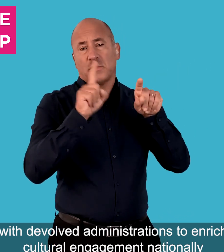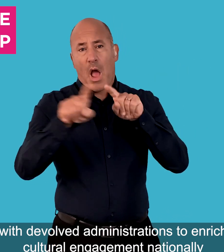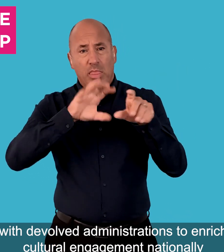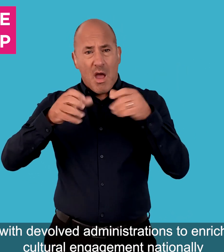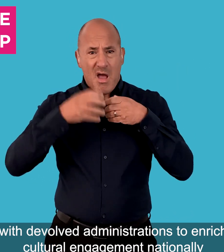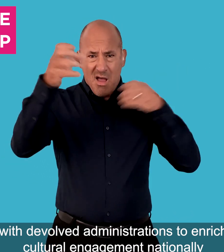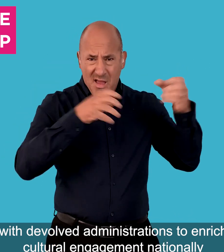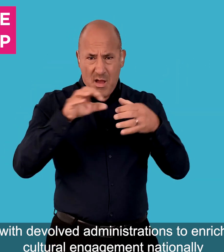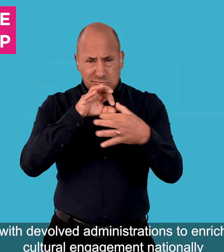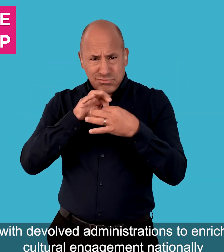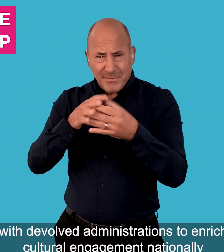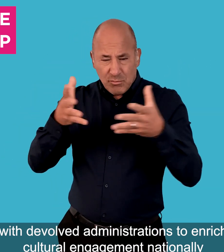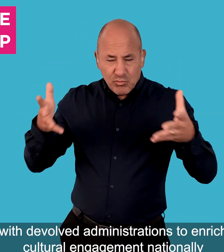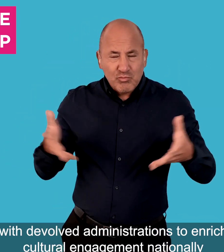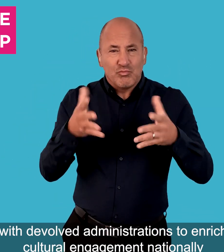enrich cultural engagement nationally.